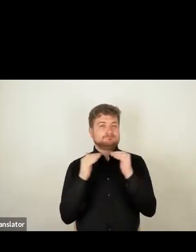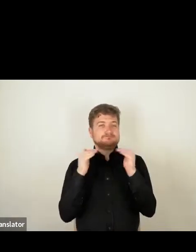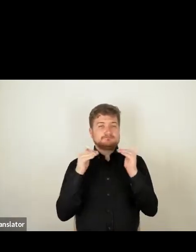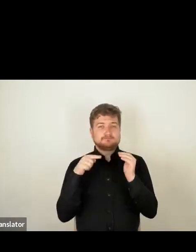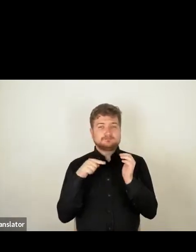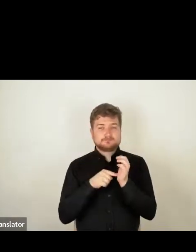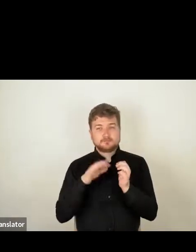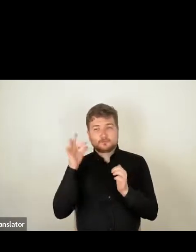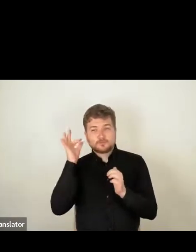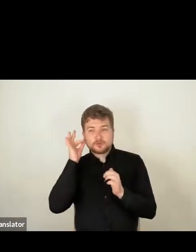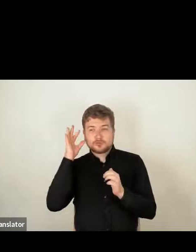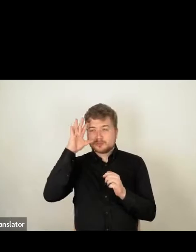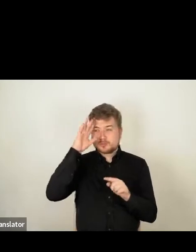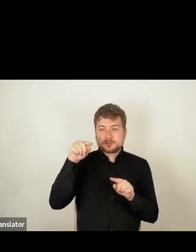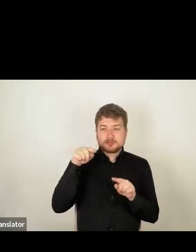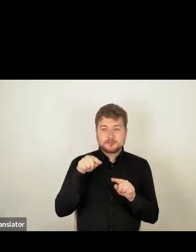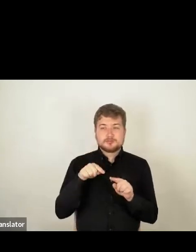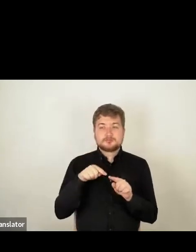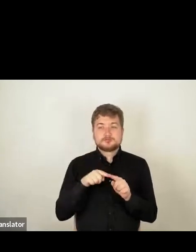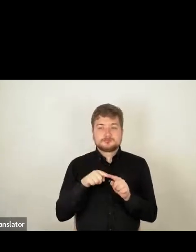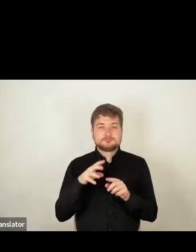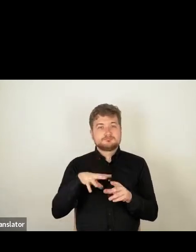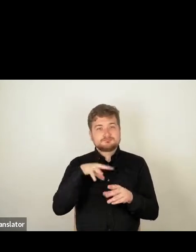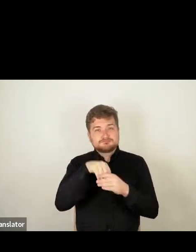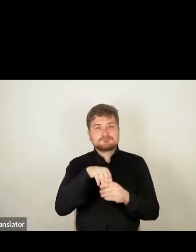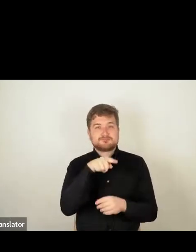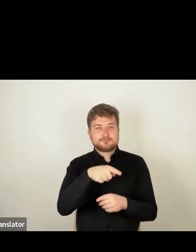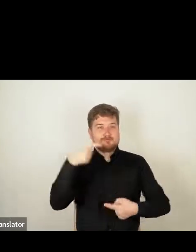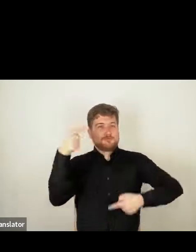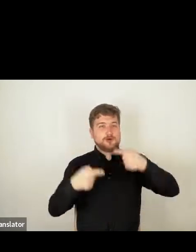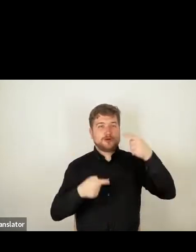our Prime Minister then said in 2015,